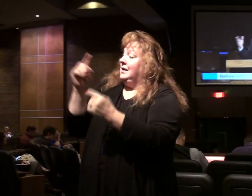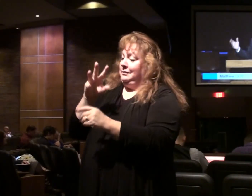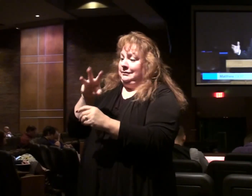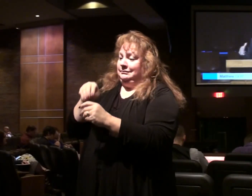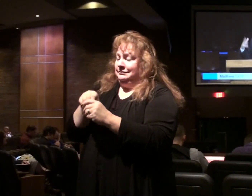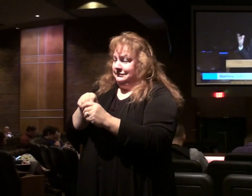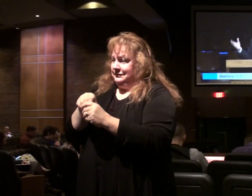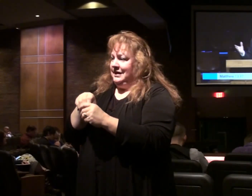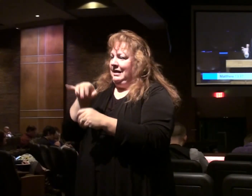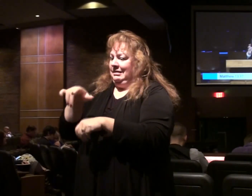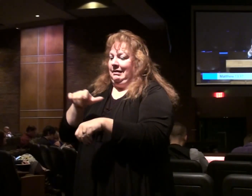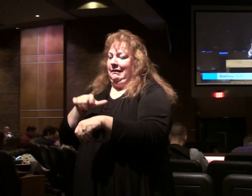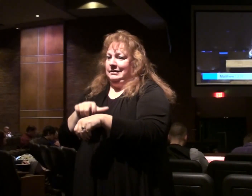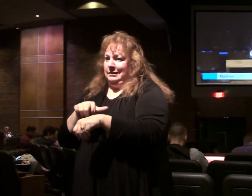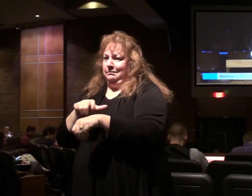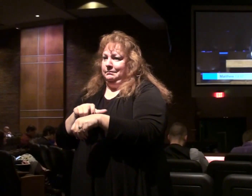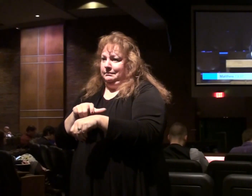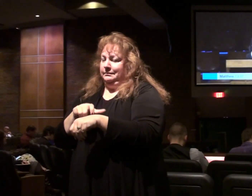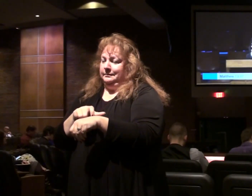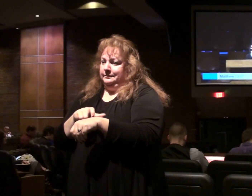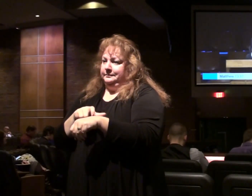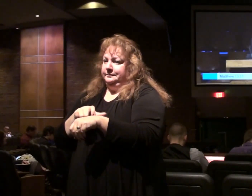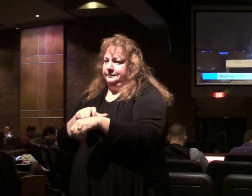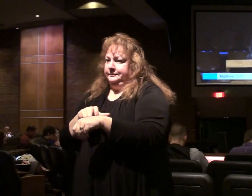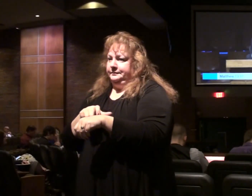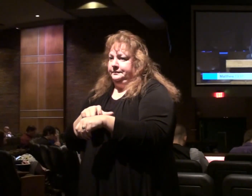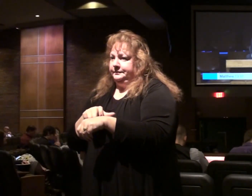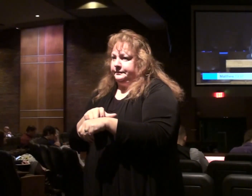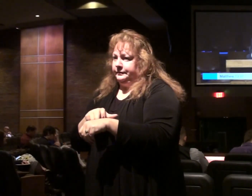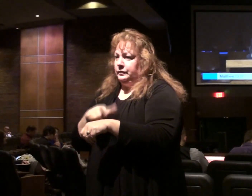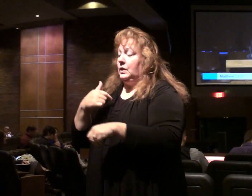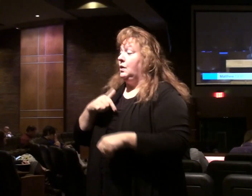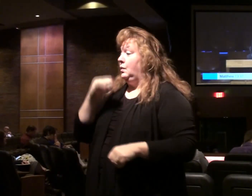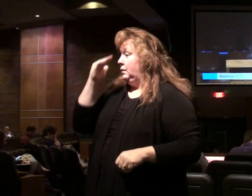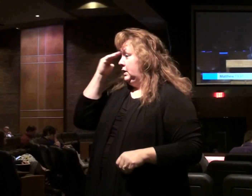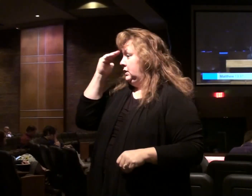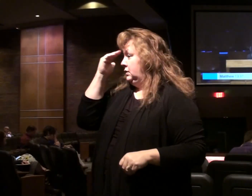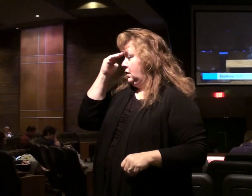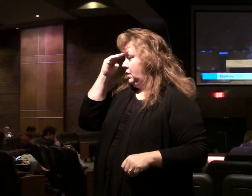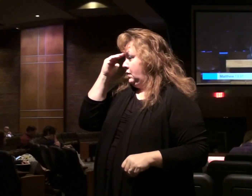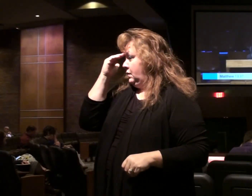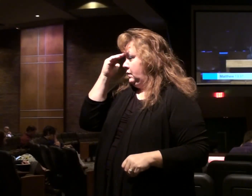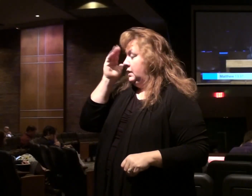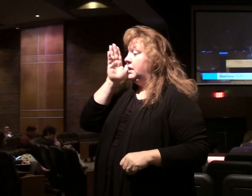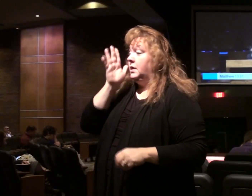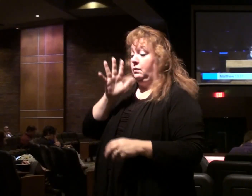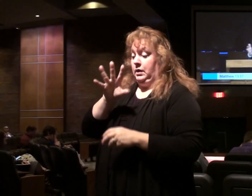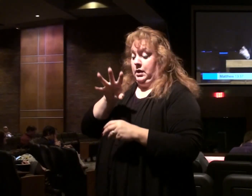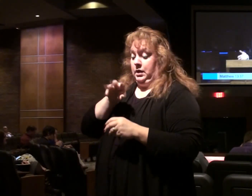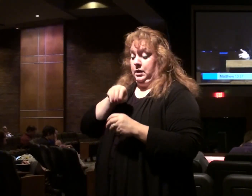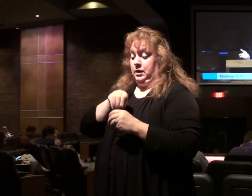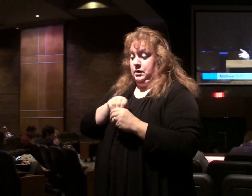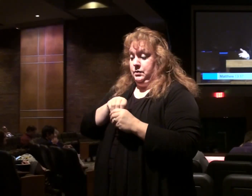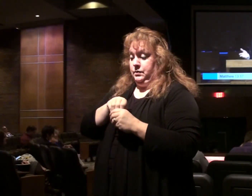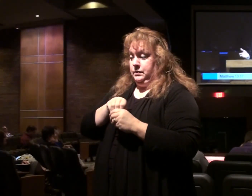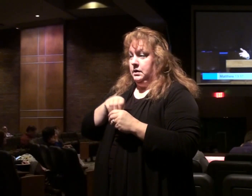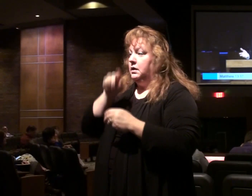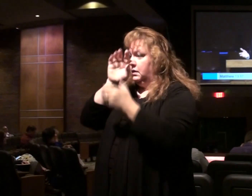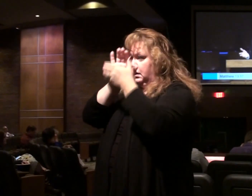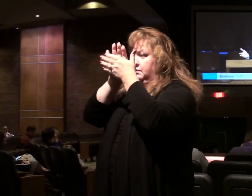involving that period of time, we know that it will include his